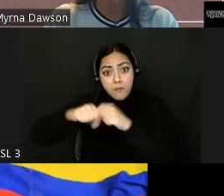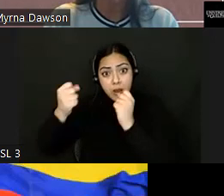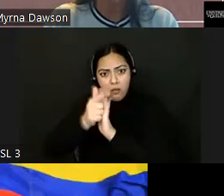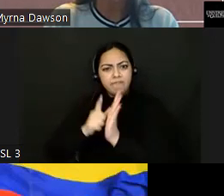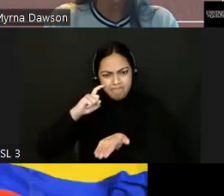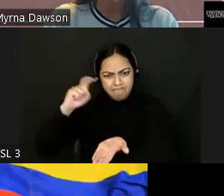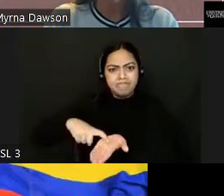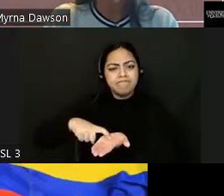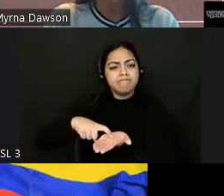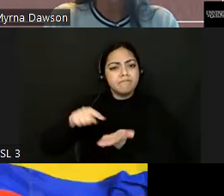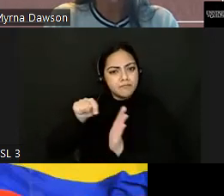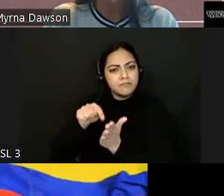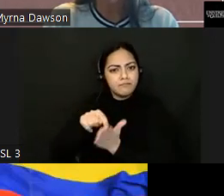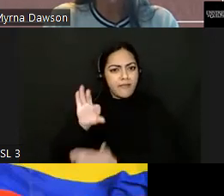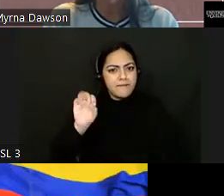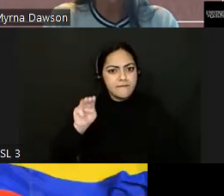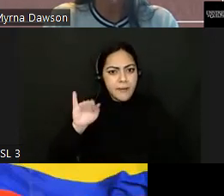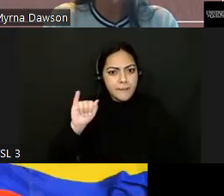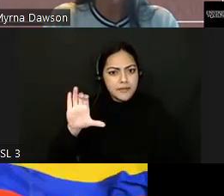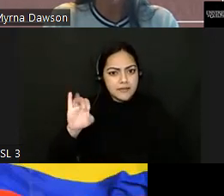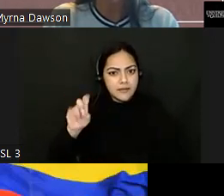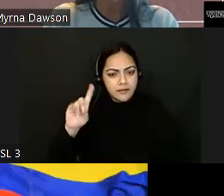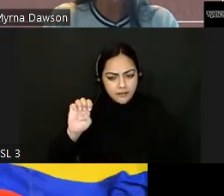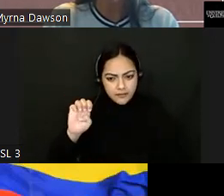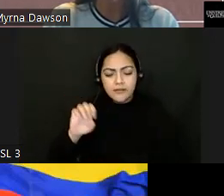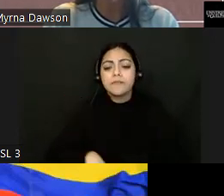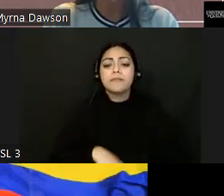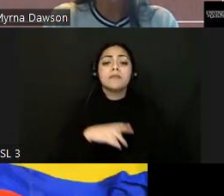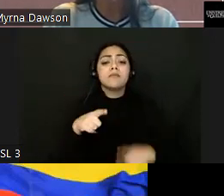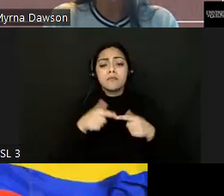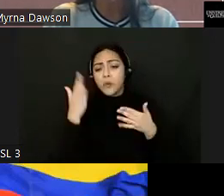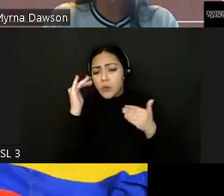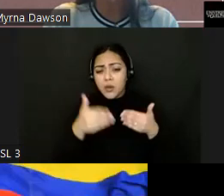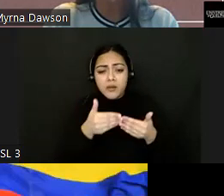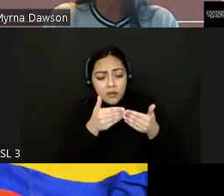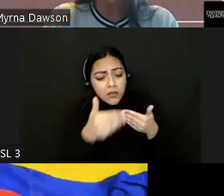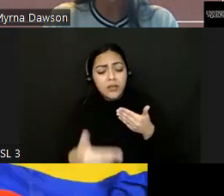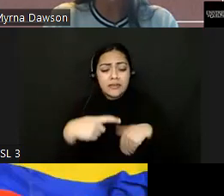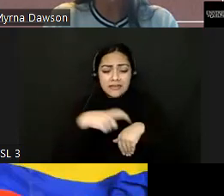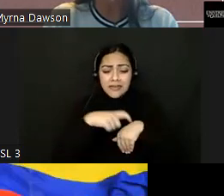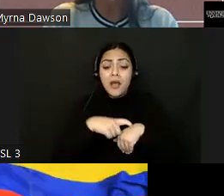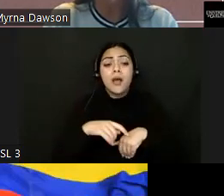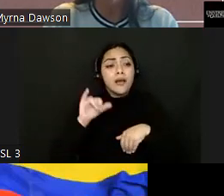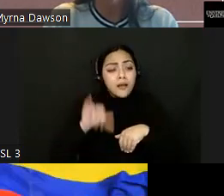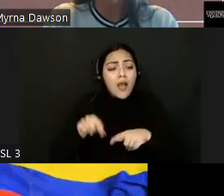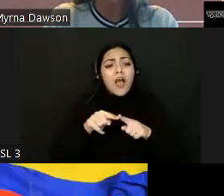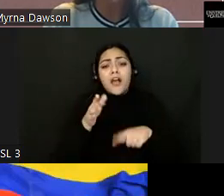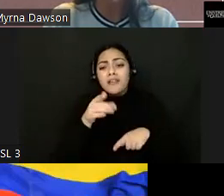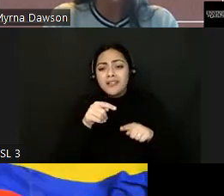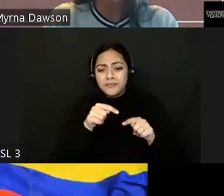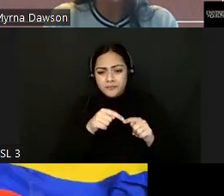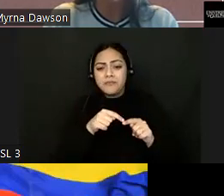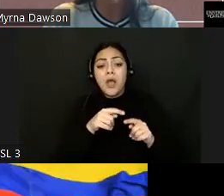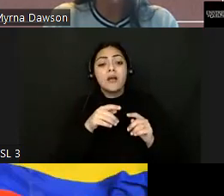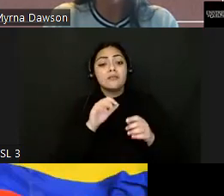moments. Over time as well, this move can contribute to the prevention of future femicides by informing